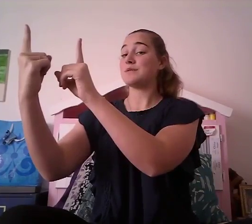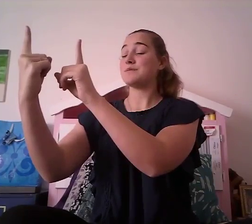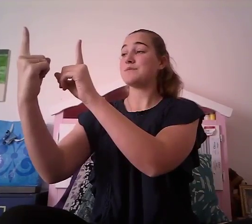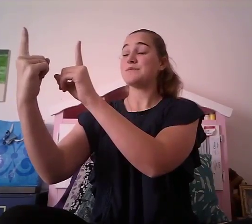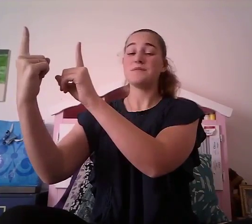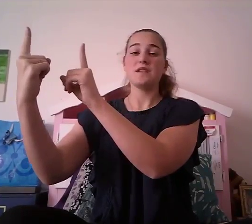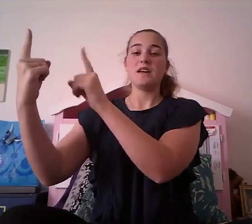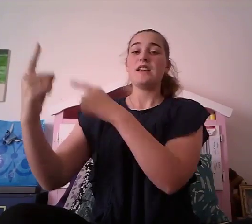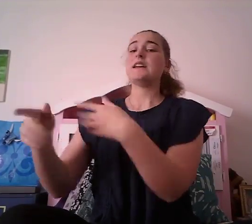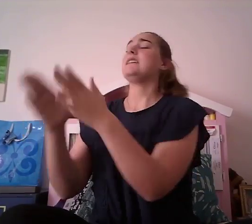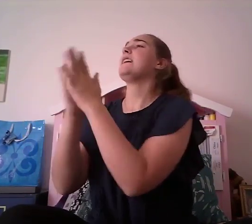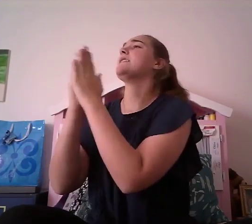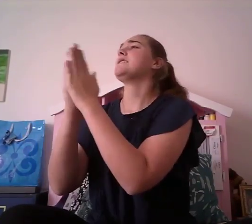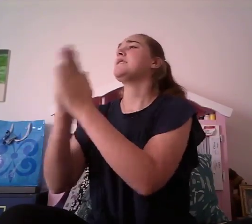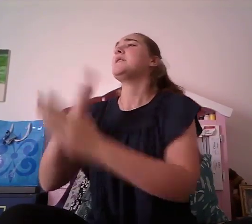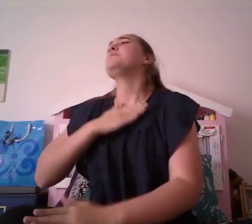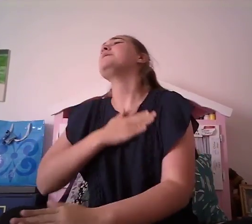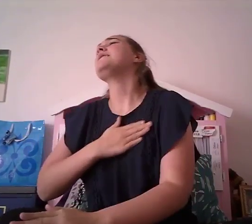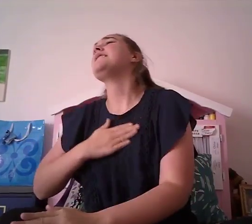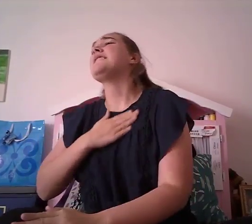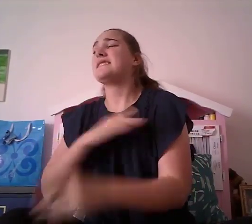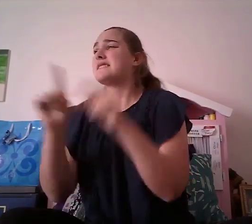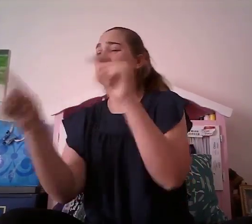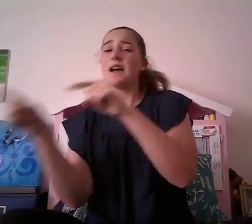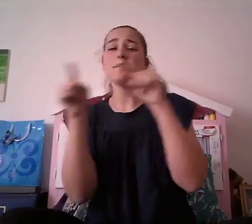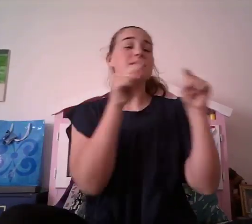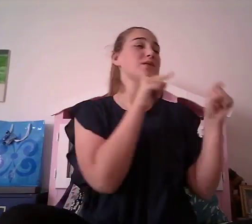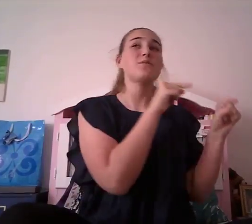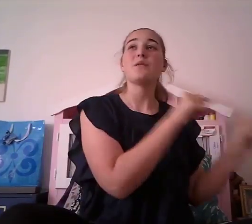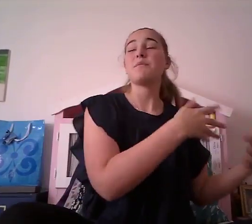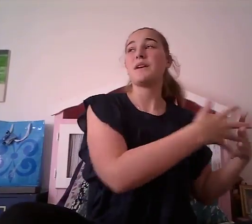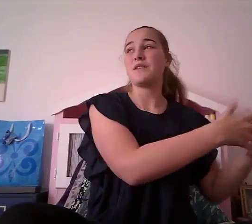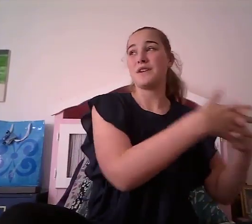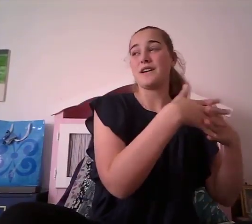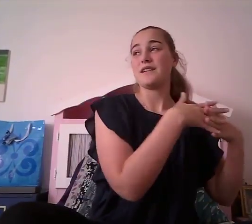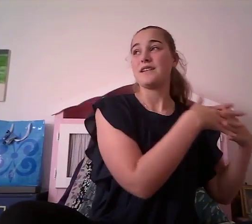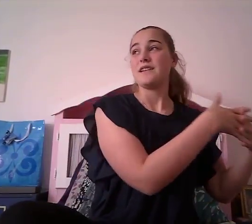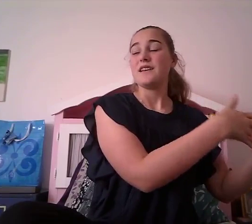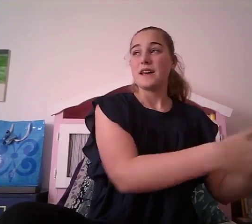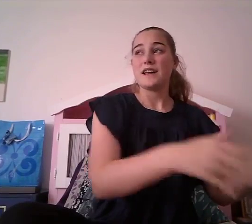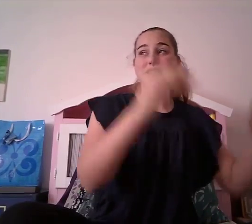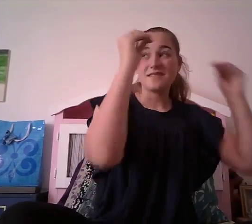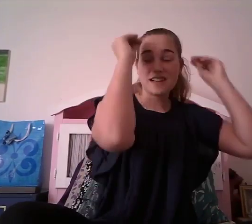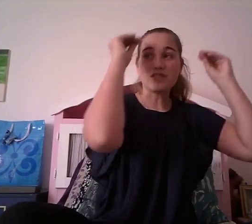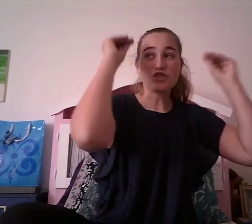and he asks, please come to America and teach.